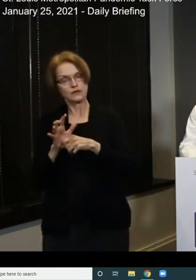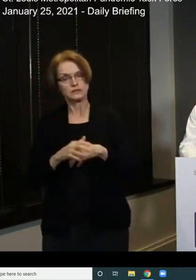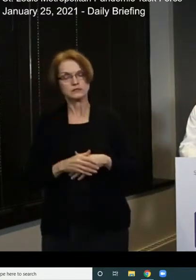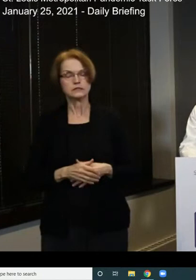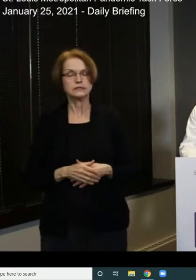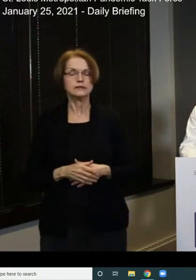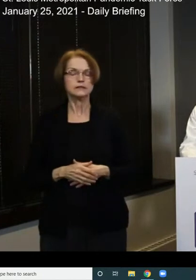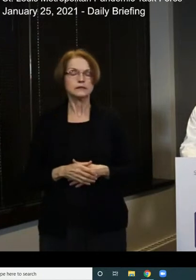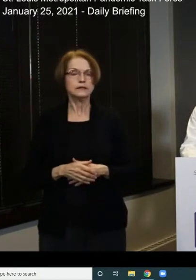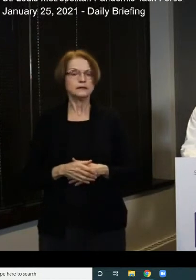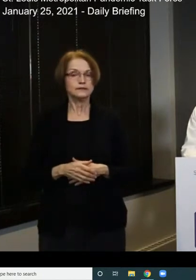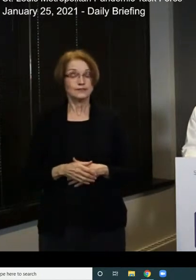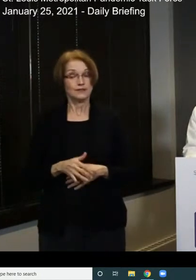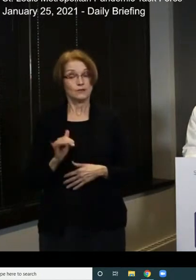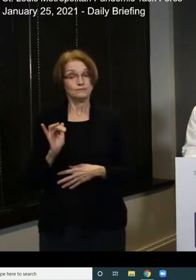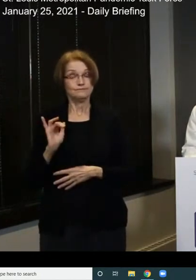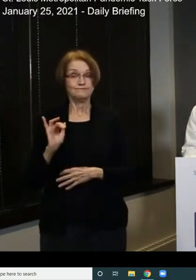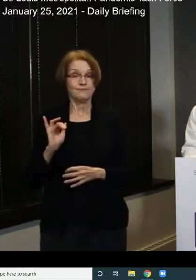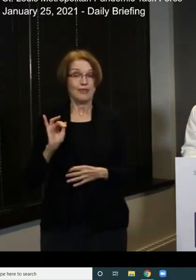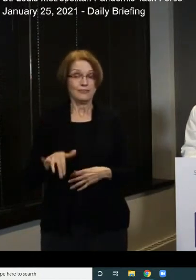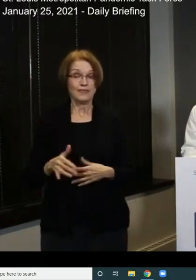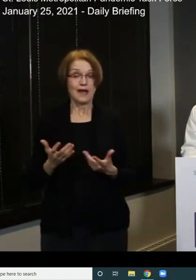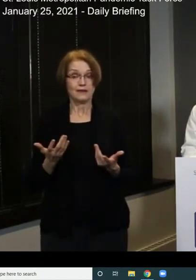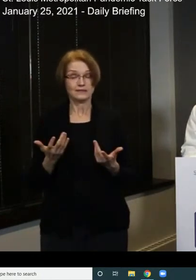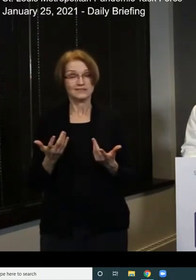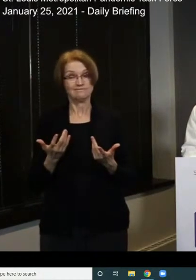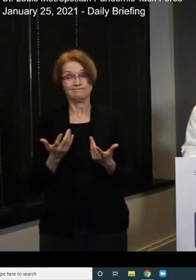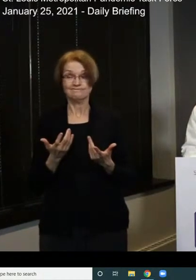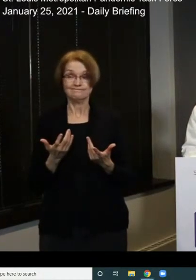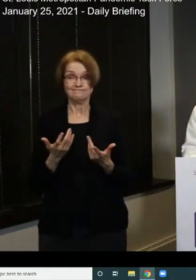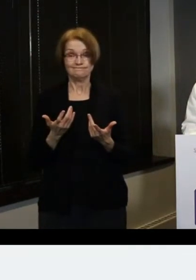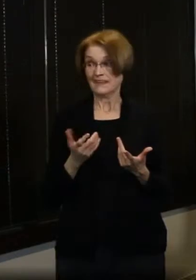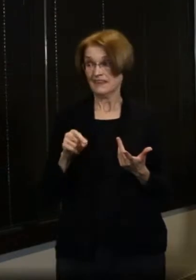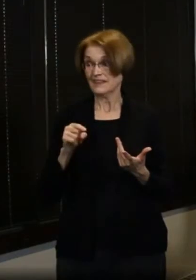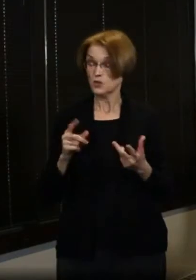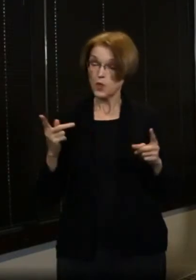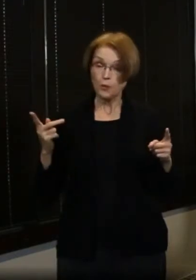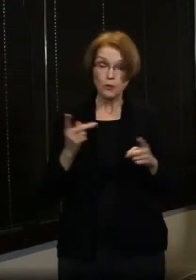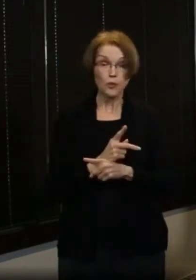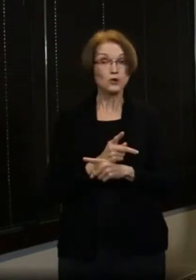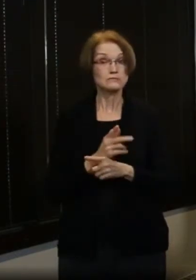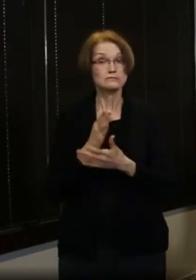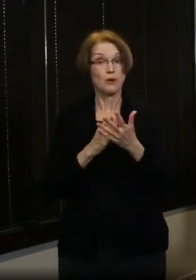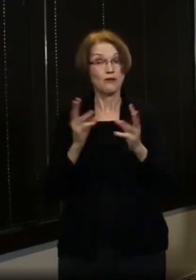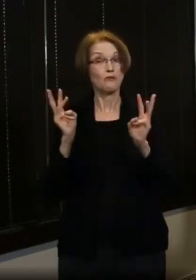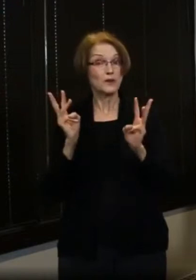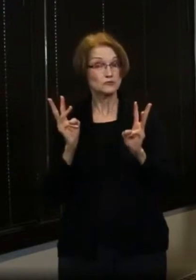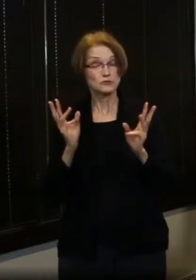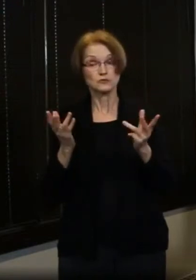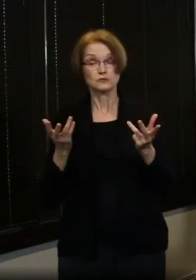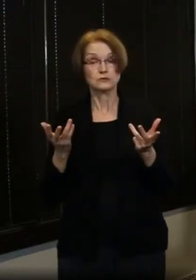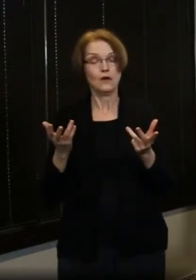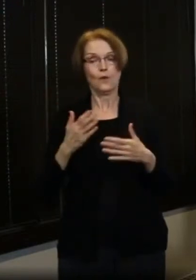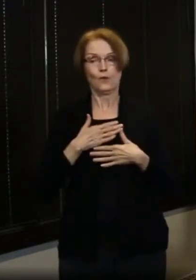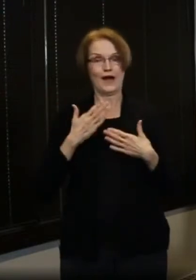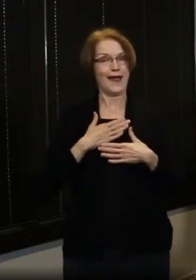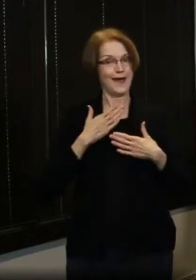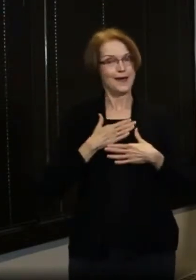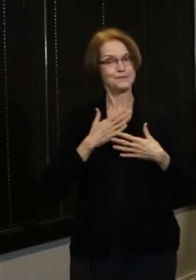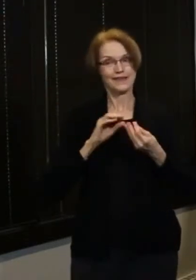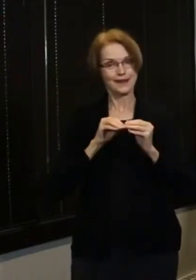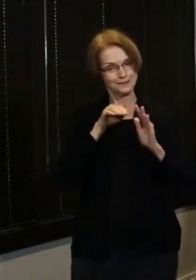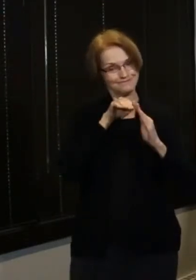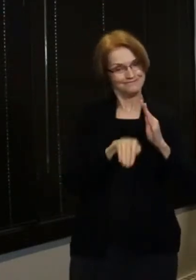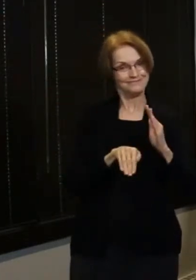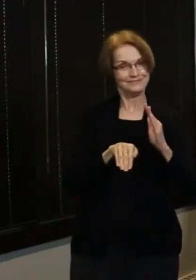as we've mentioned before, this is the dark part of the winter, and so we're happy that the numbers